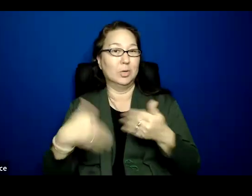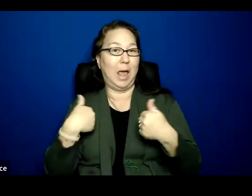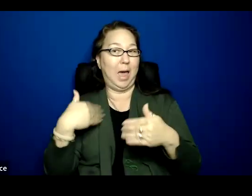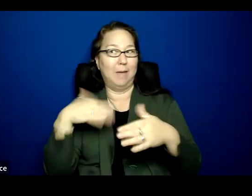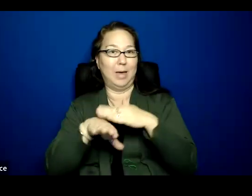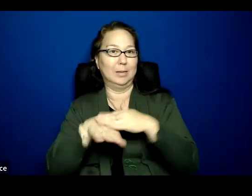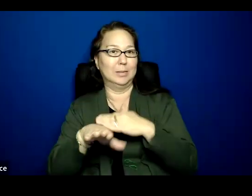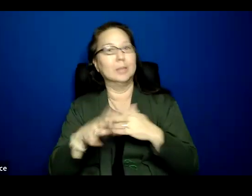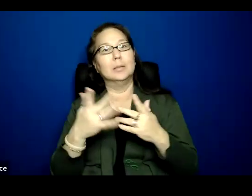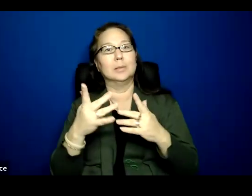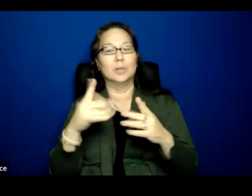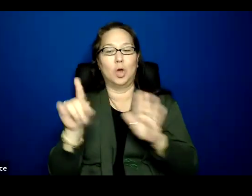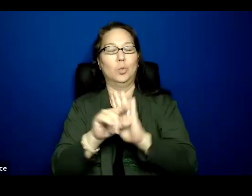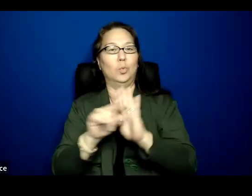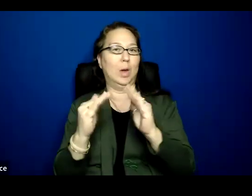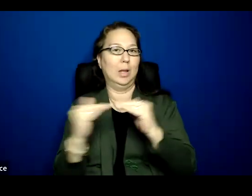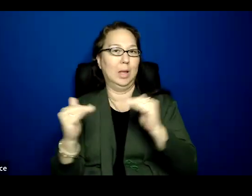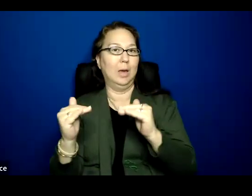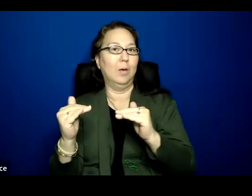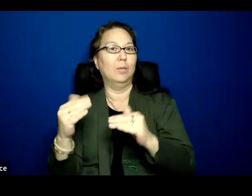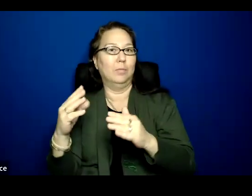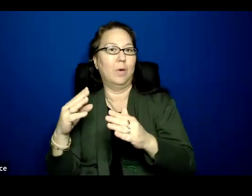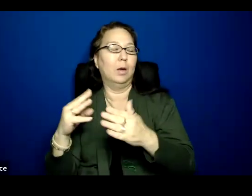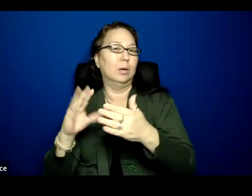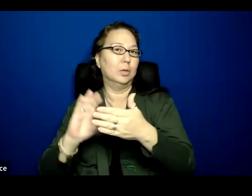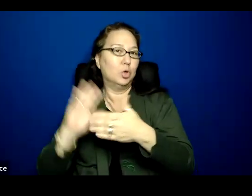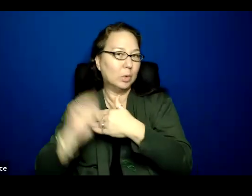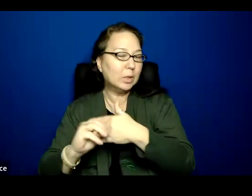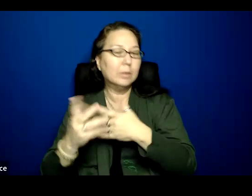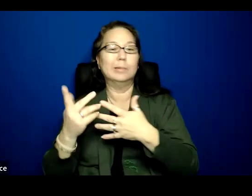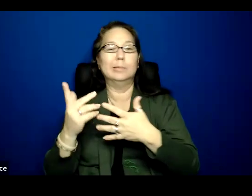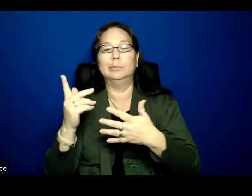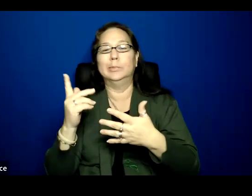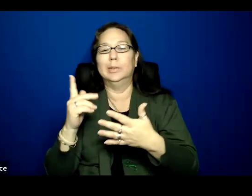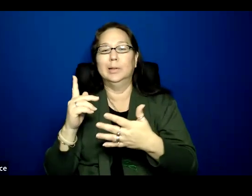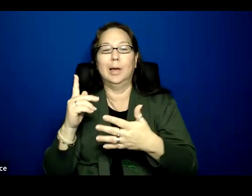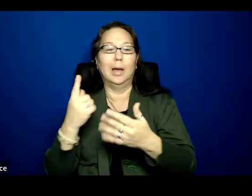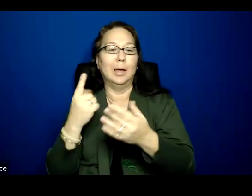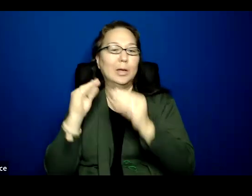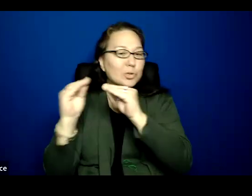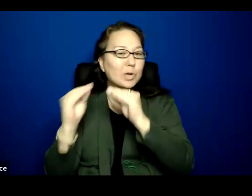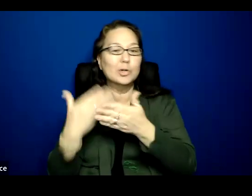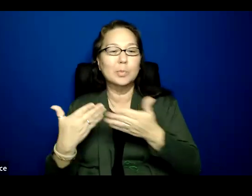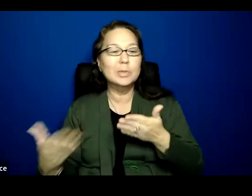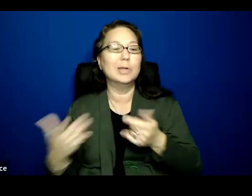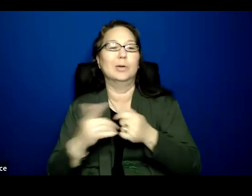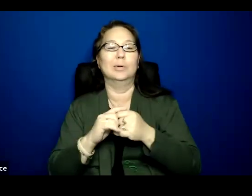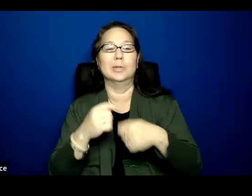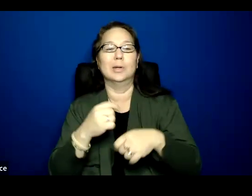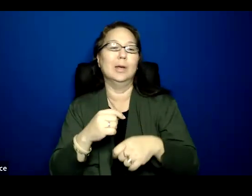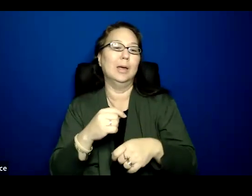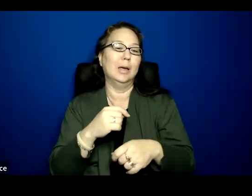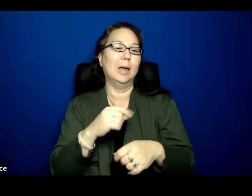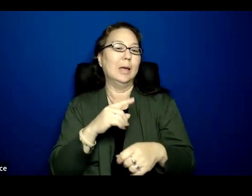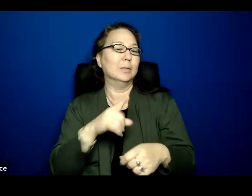high quality instructional materials, ensuring inclusive delivery of interventions, supports, and services,